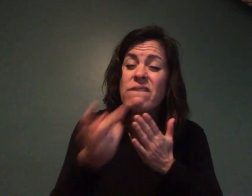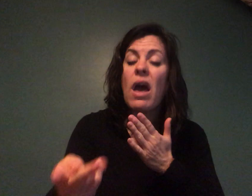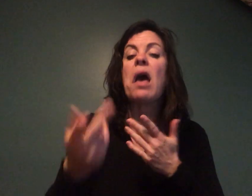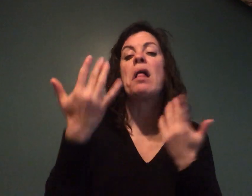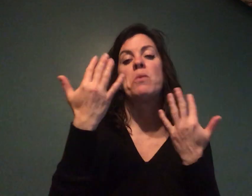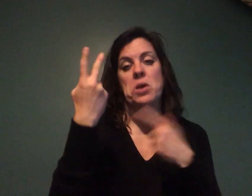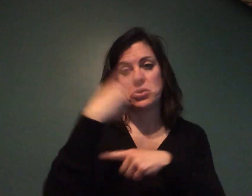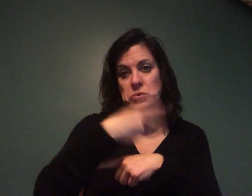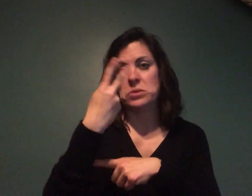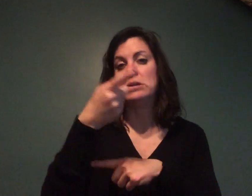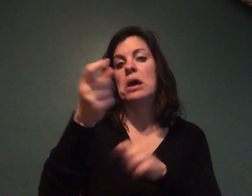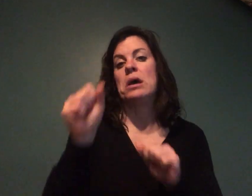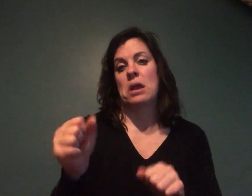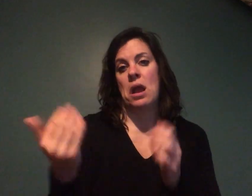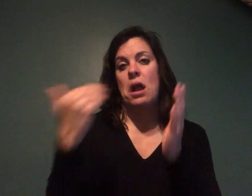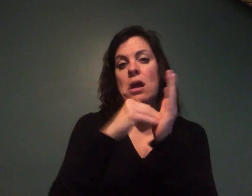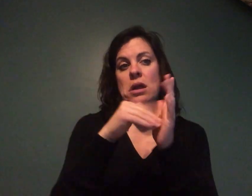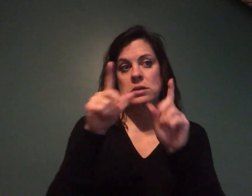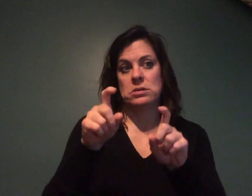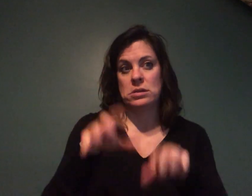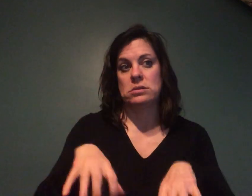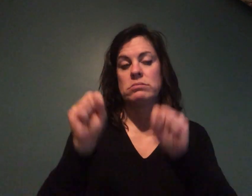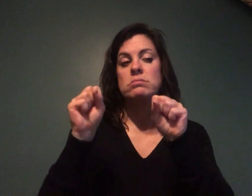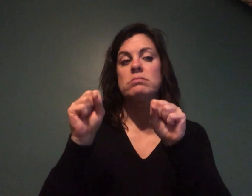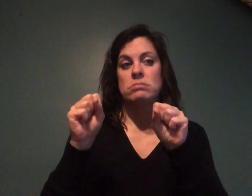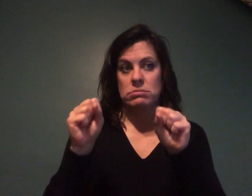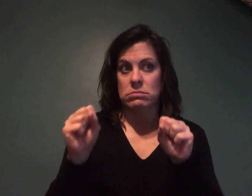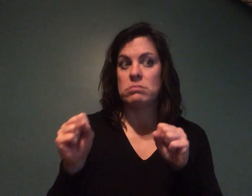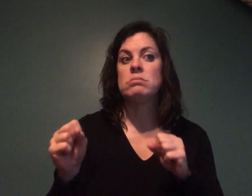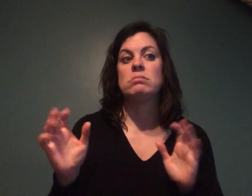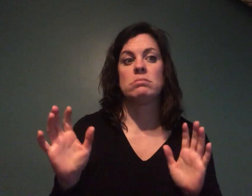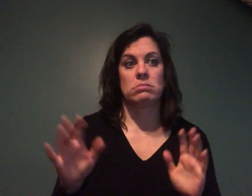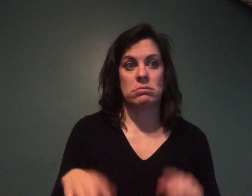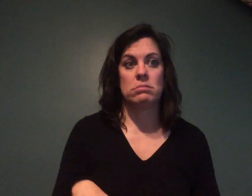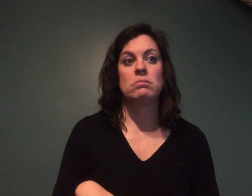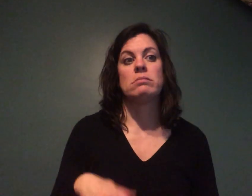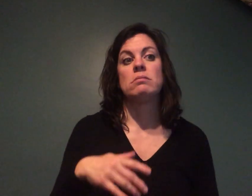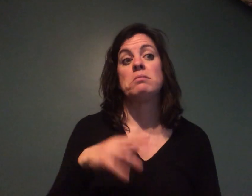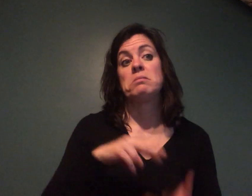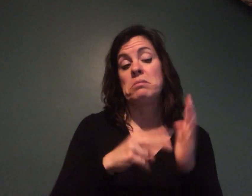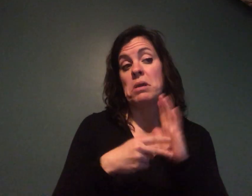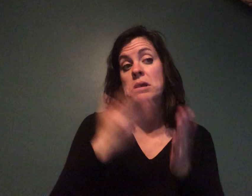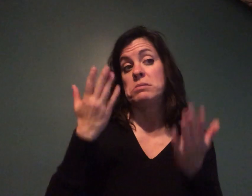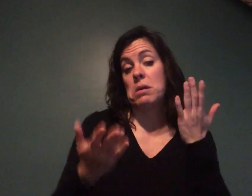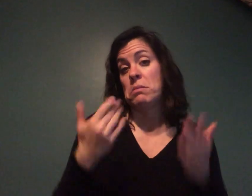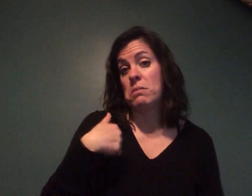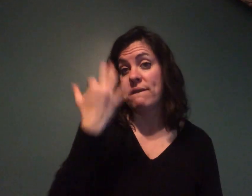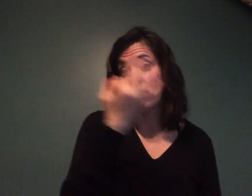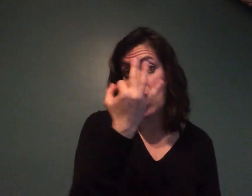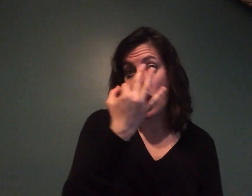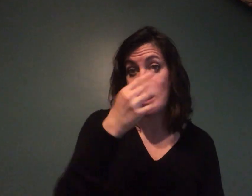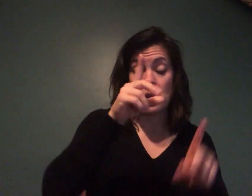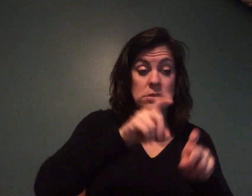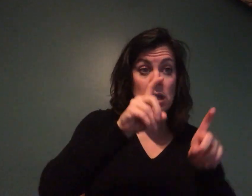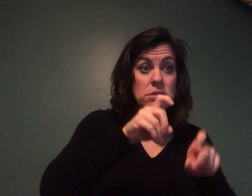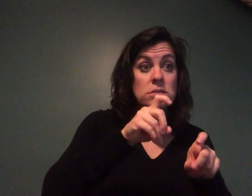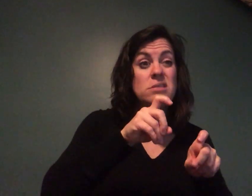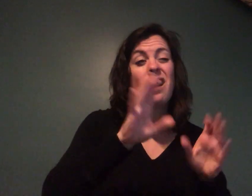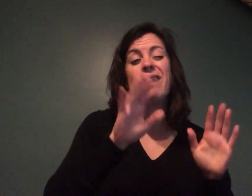It's 2 days, doesn't matter what. So if you take the test on a Friday and you fail, you can technically take the test again